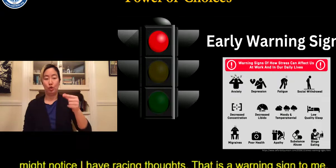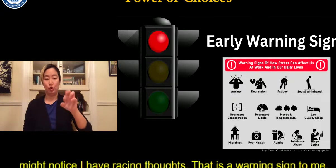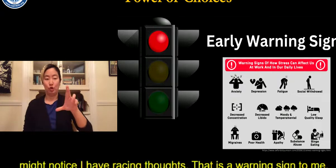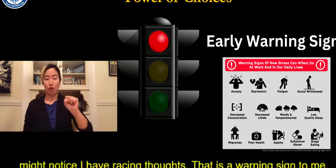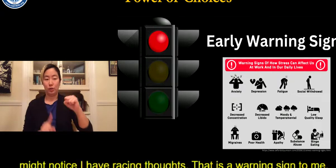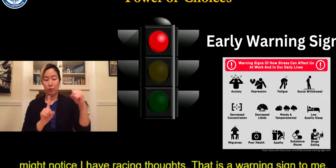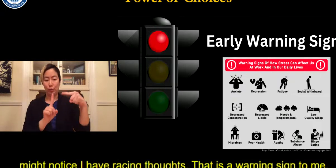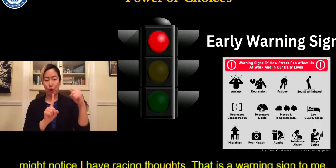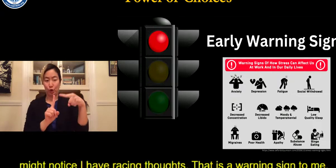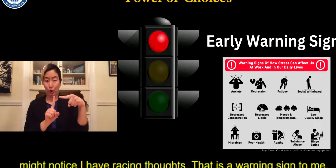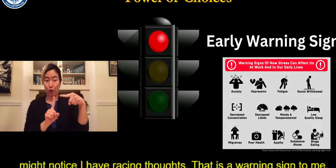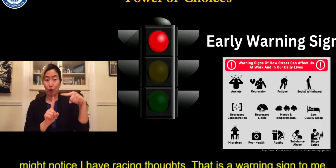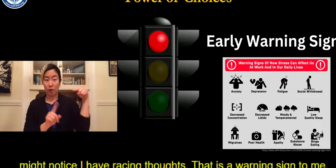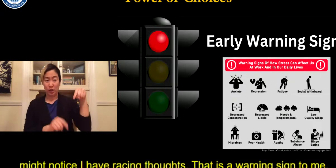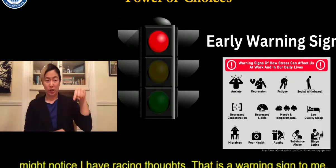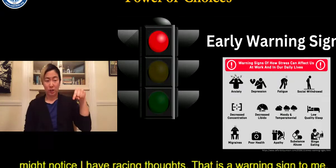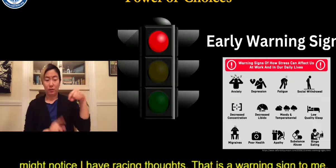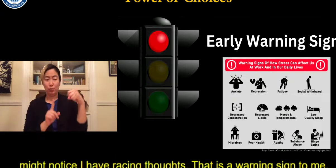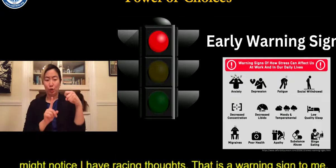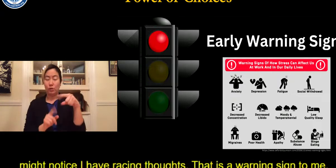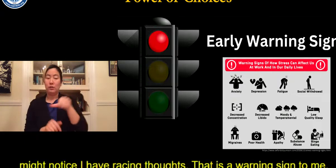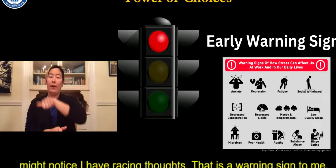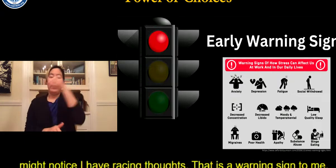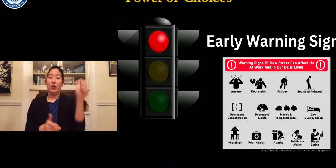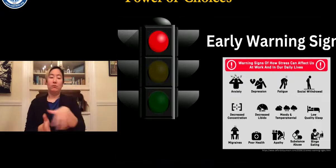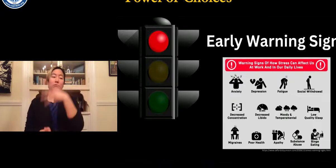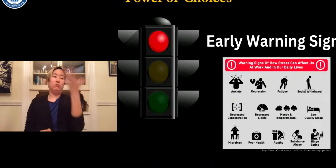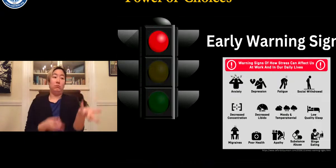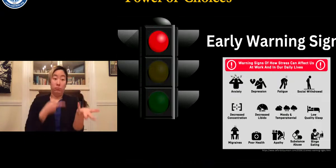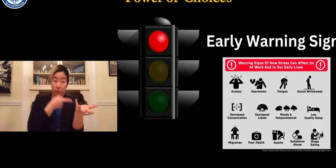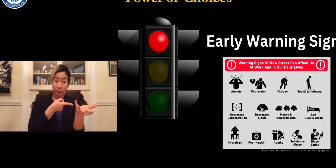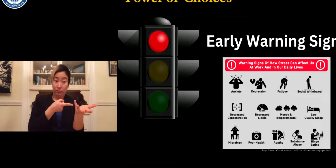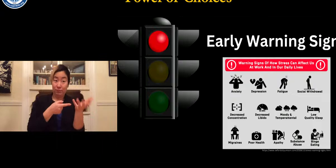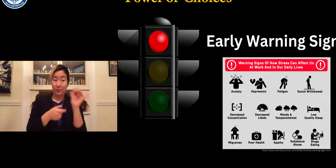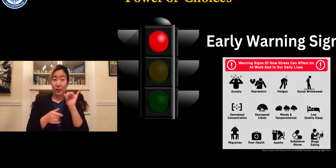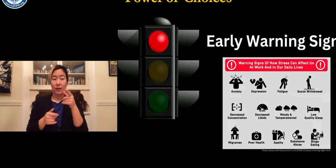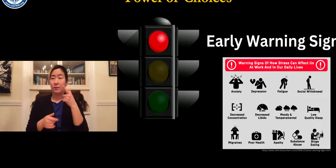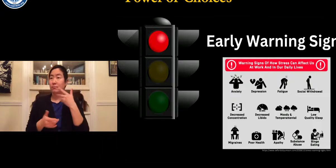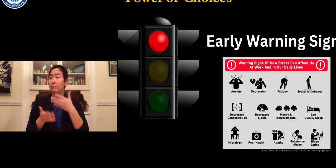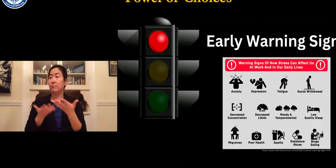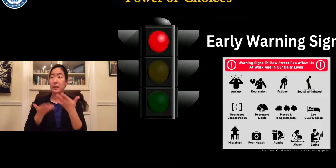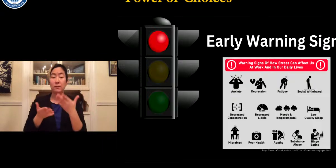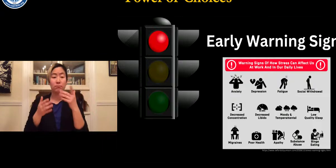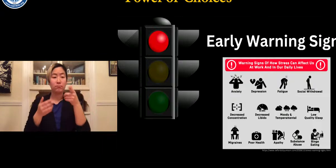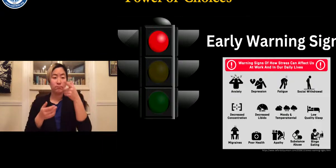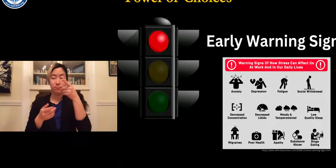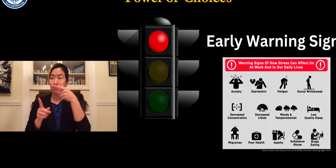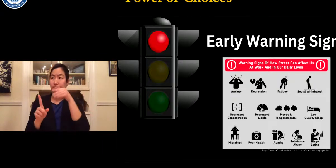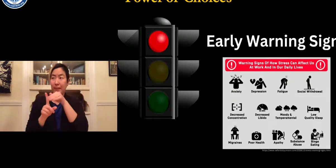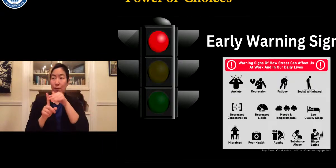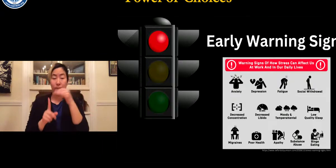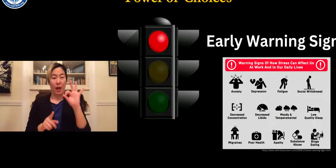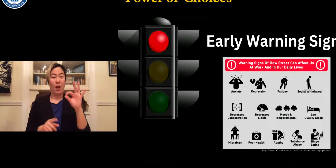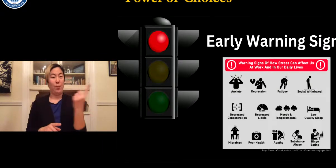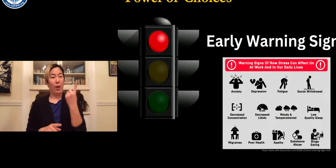besides the early warning signs, we all need to be aware of our own triggers and how our triggers affect us.